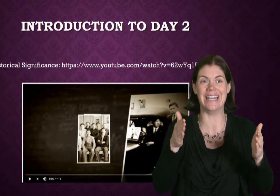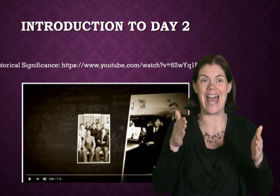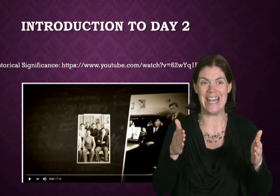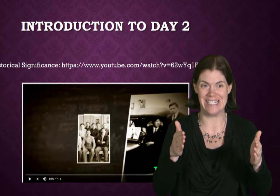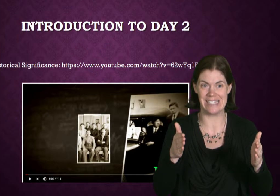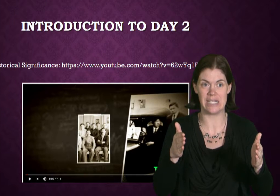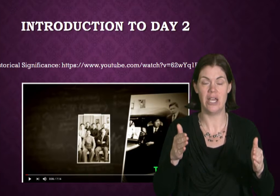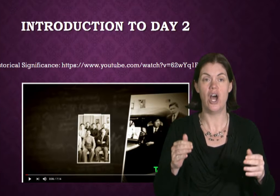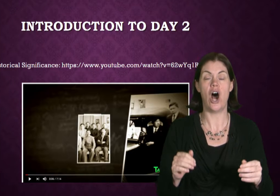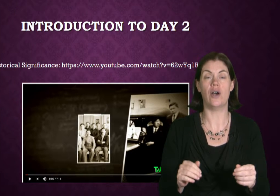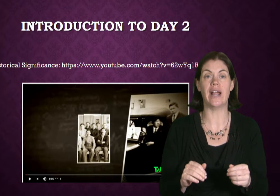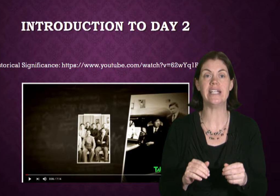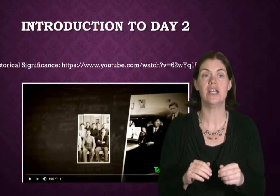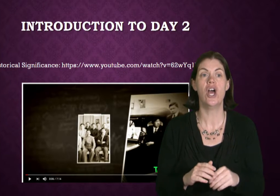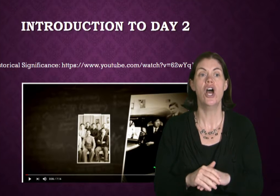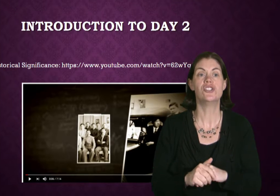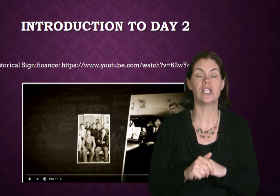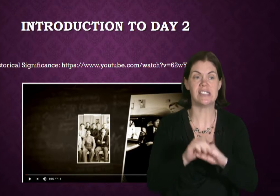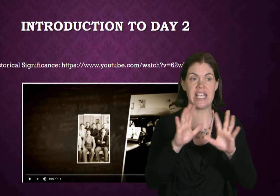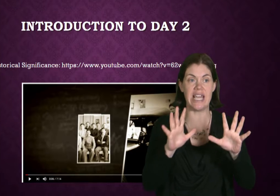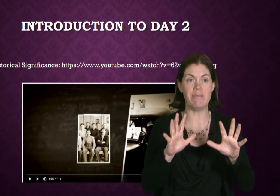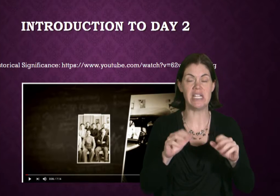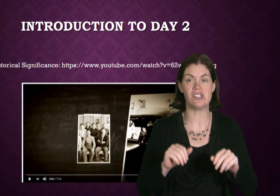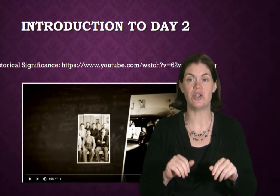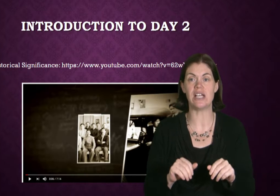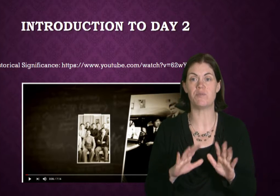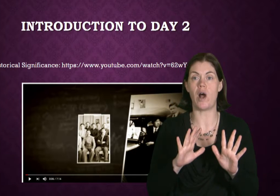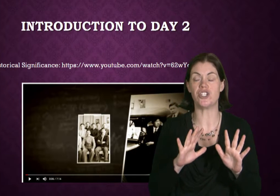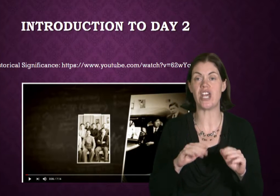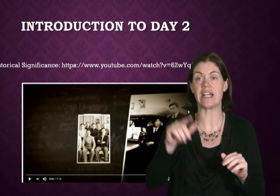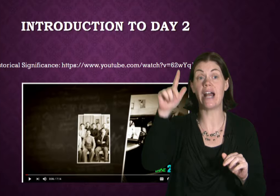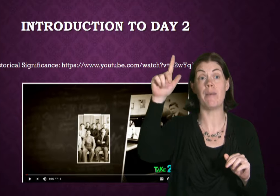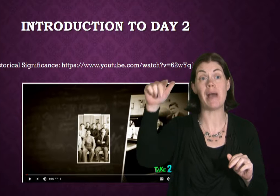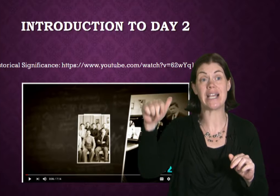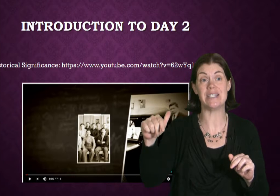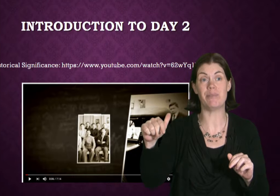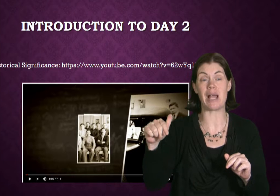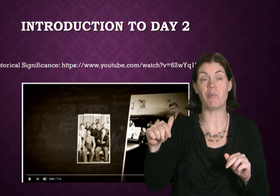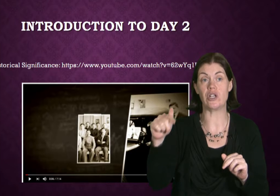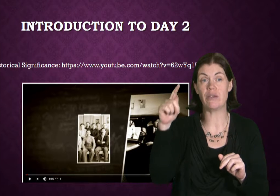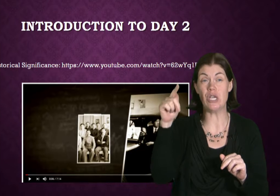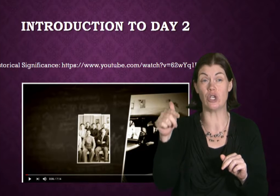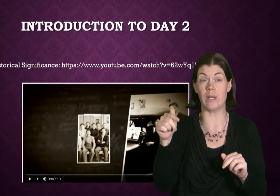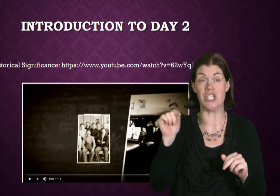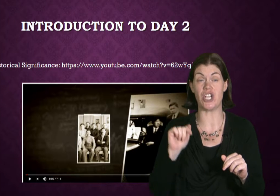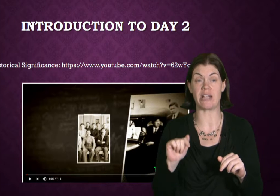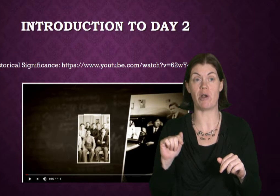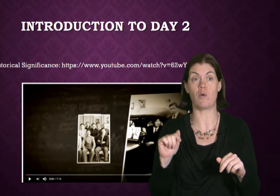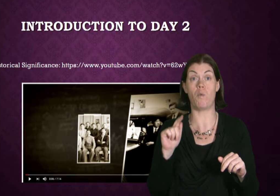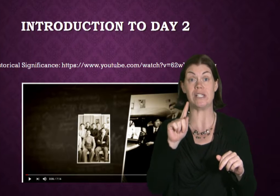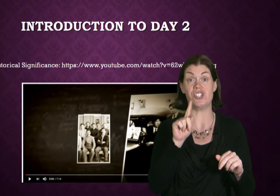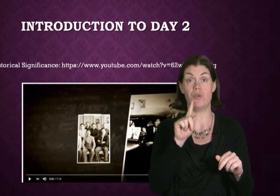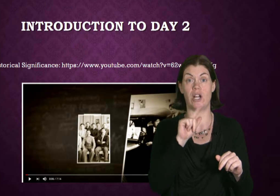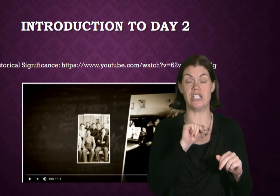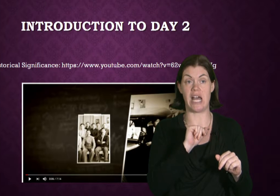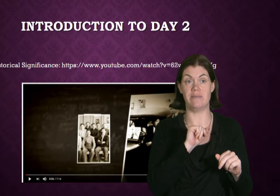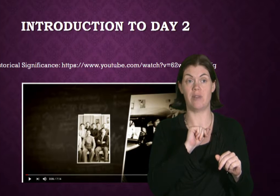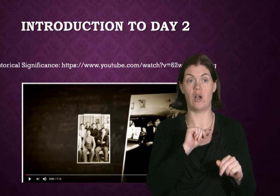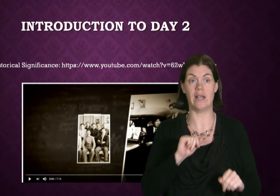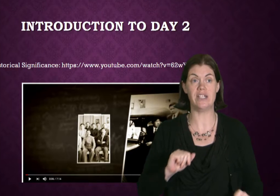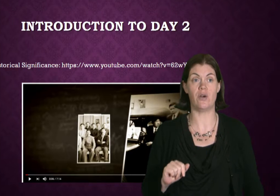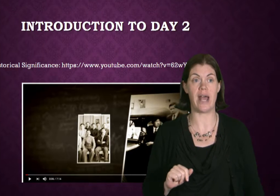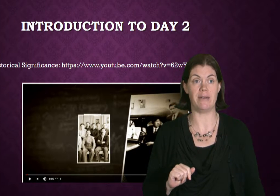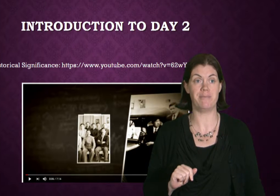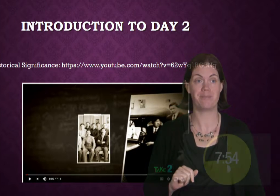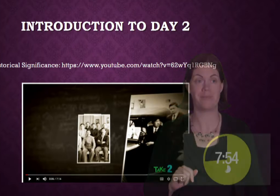significance lens? All right. So let's take 8 minutes, you guys. Watch that. Come back into Blackboard and give me a green check mark once you are done.